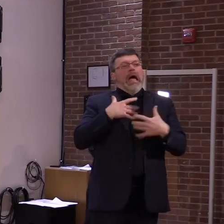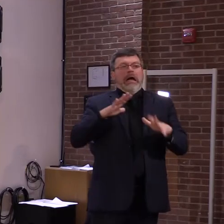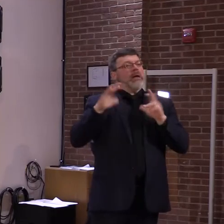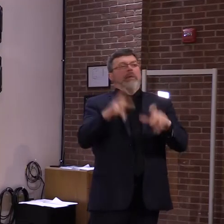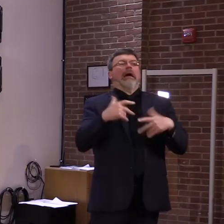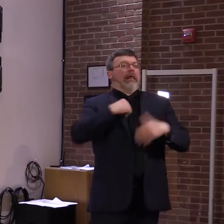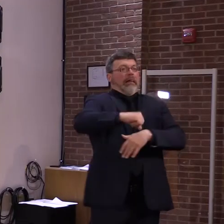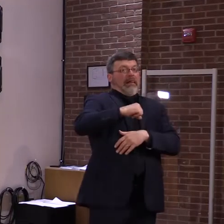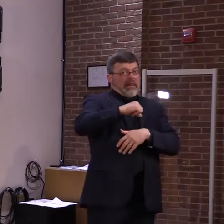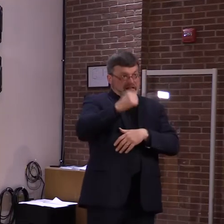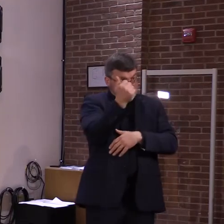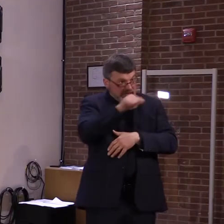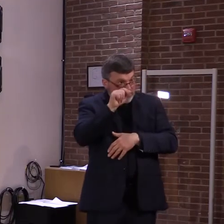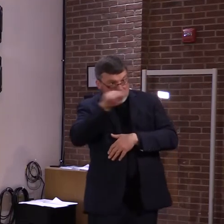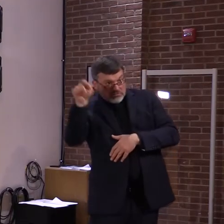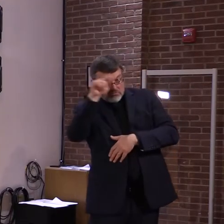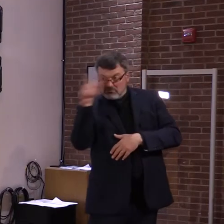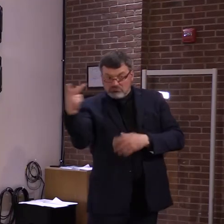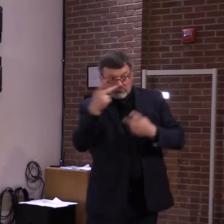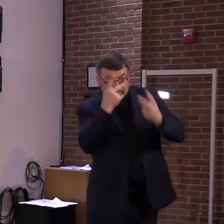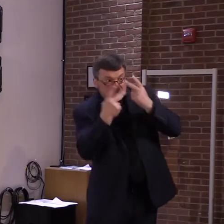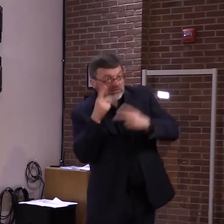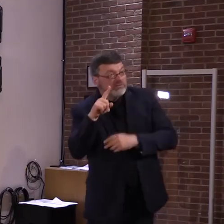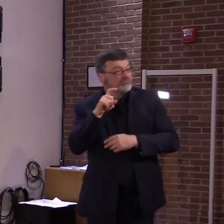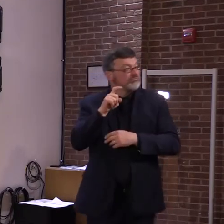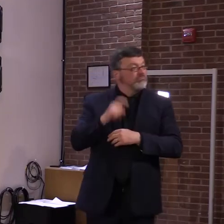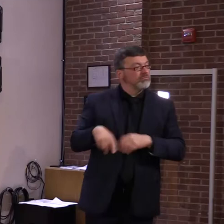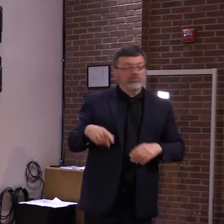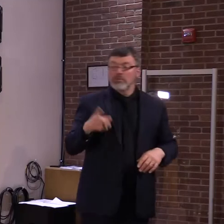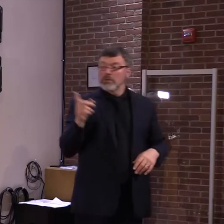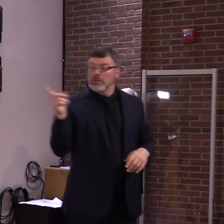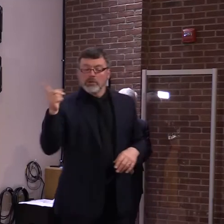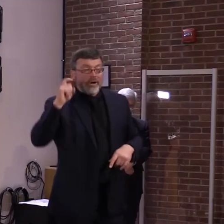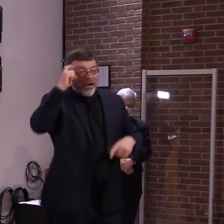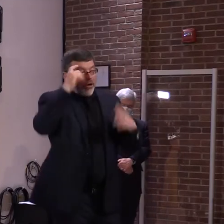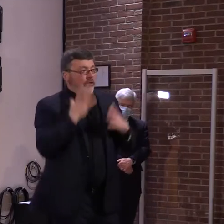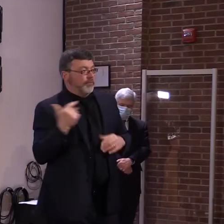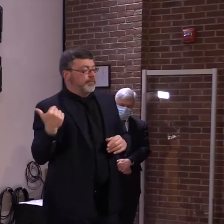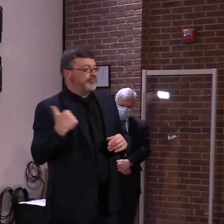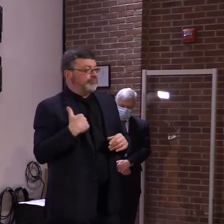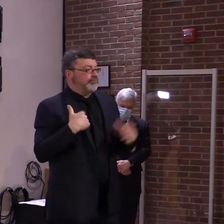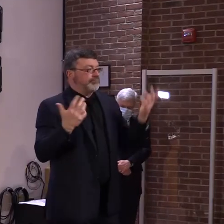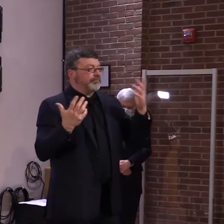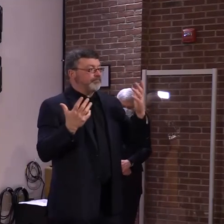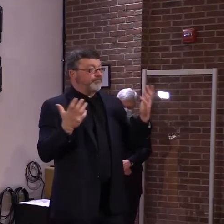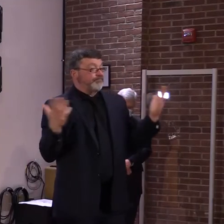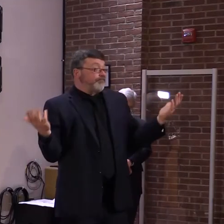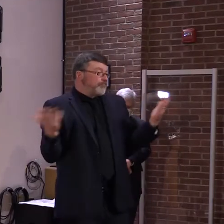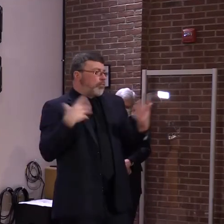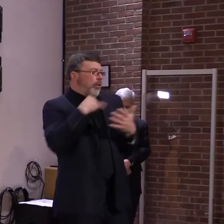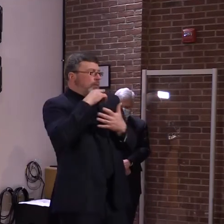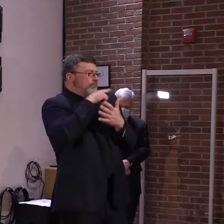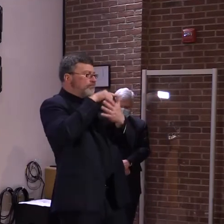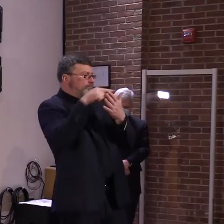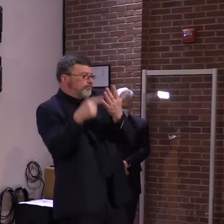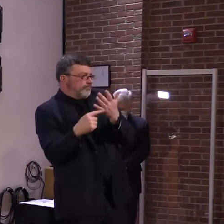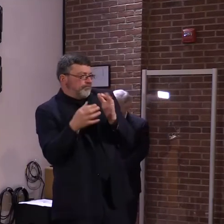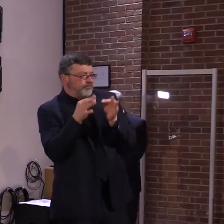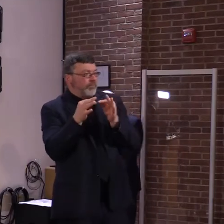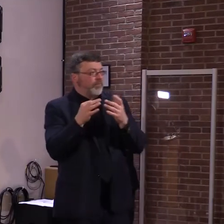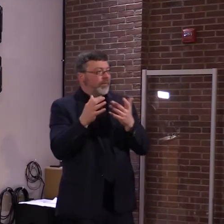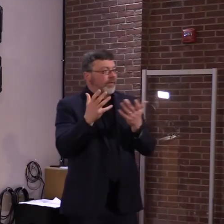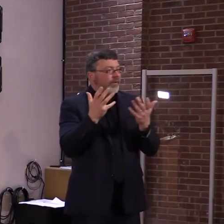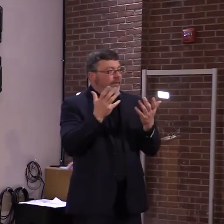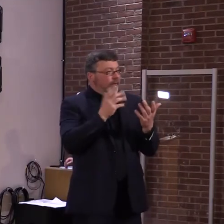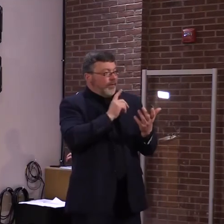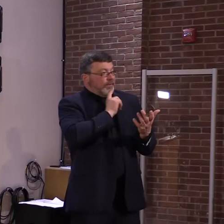mean, we are suffering along with every other sector in trying to bring more more people